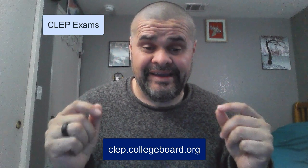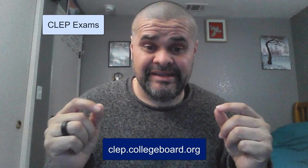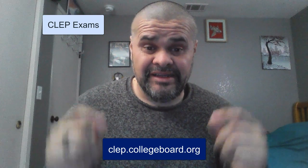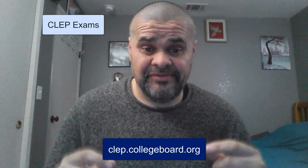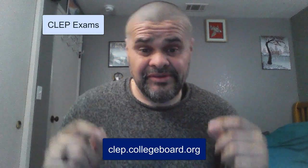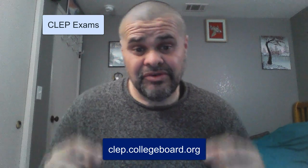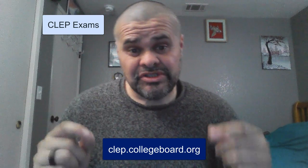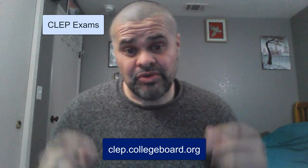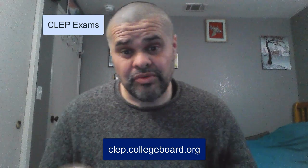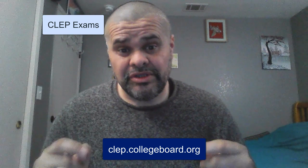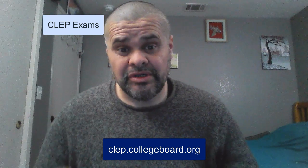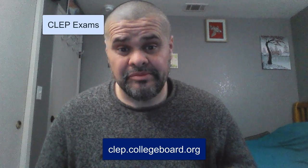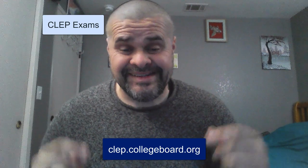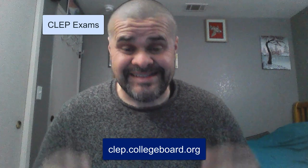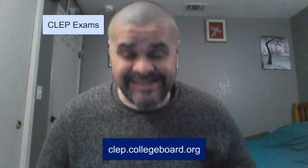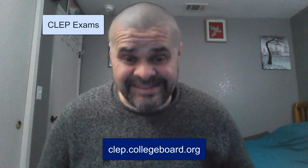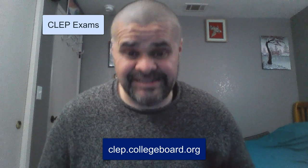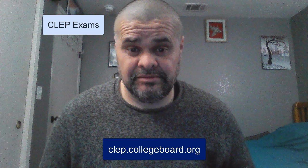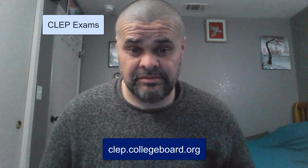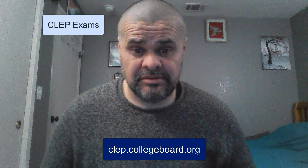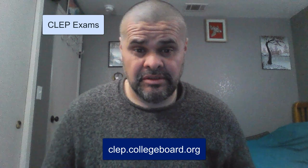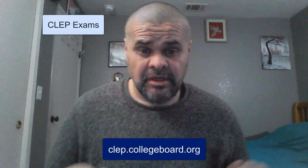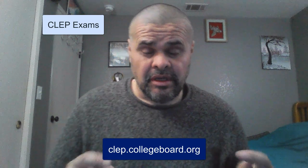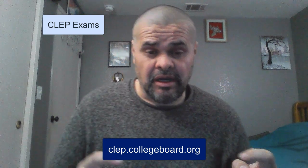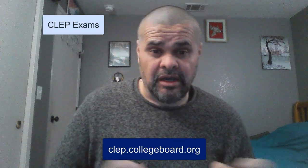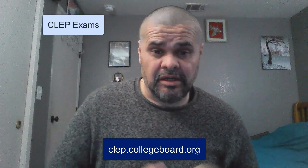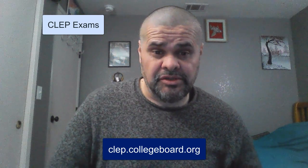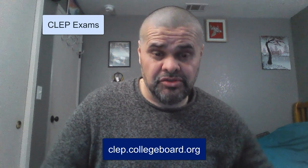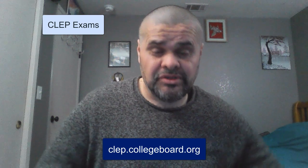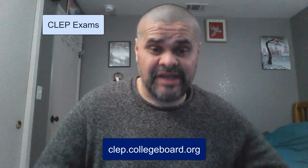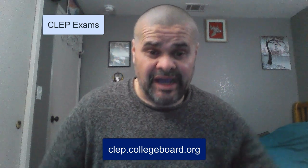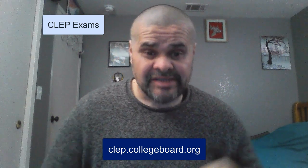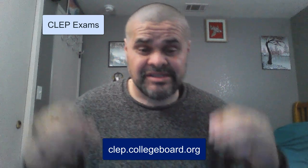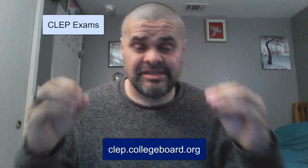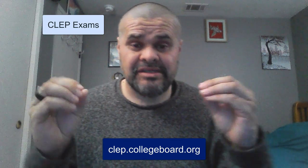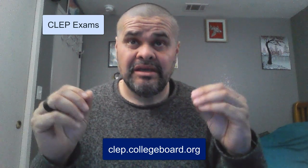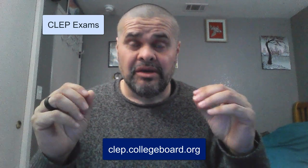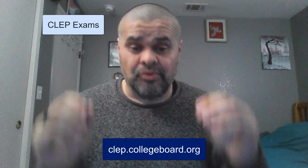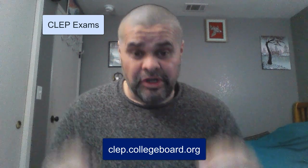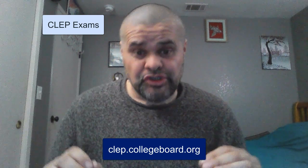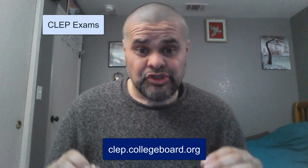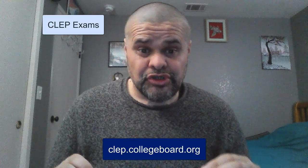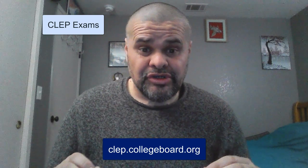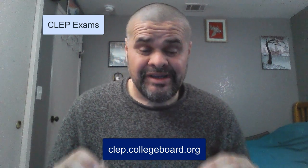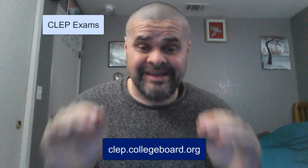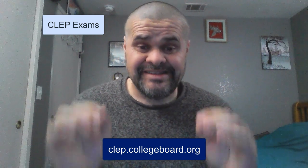And if you know the school that you're going to be attending, you can actually register and